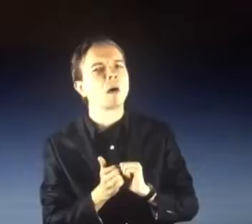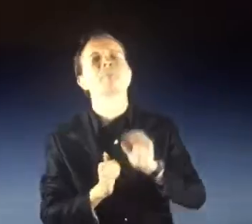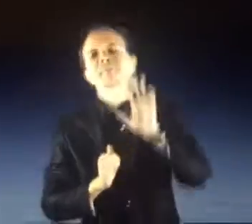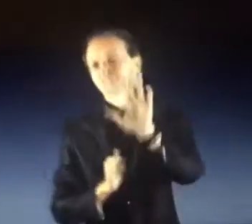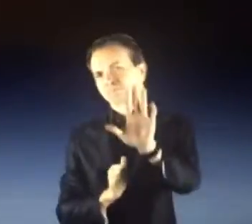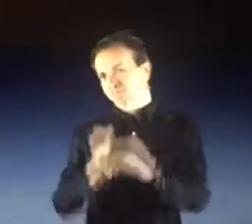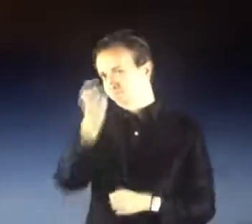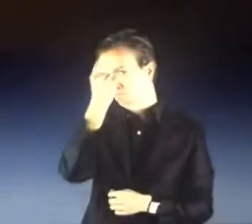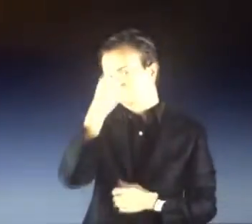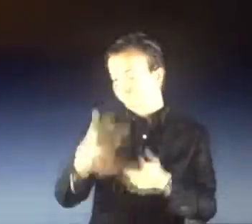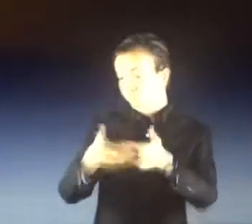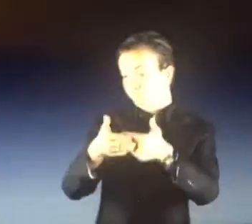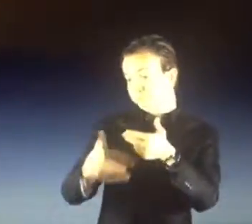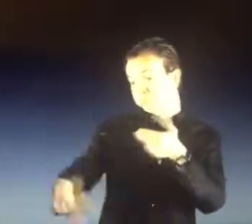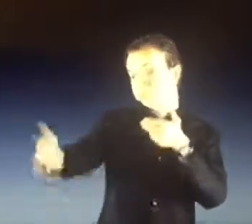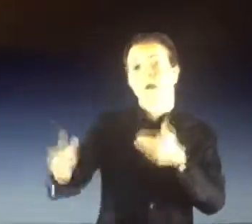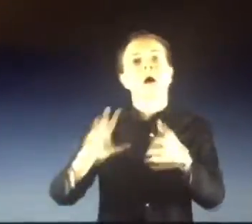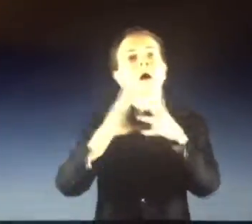practice. And experts,